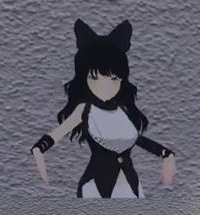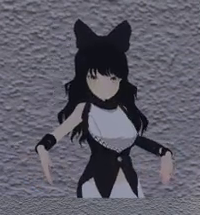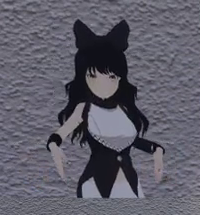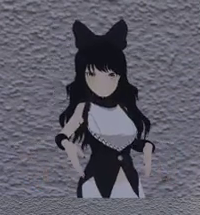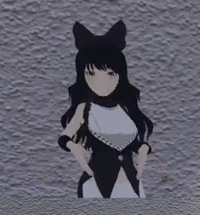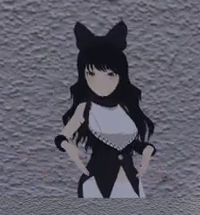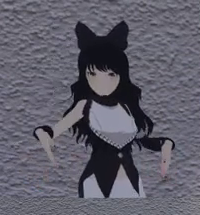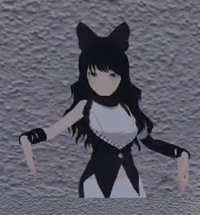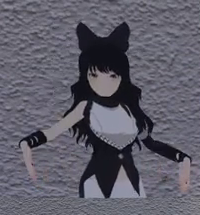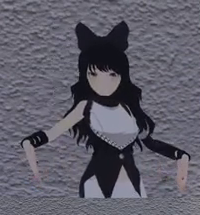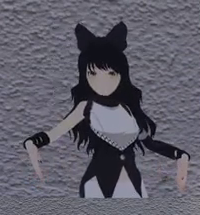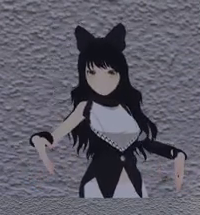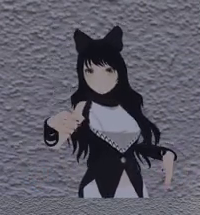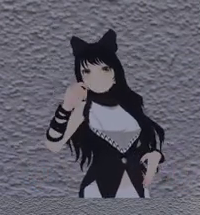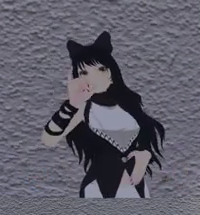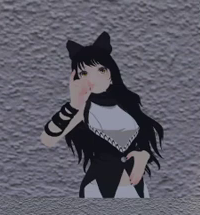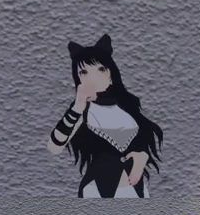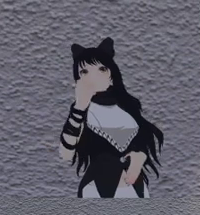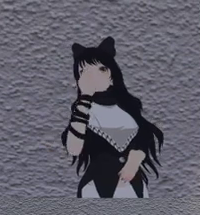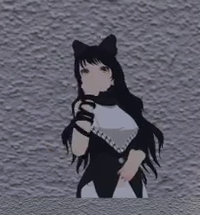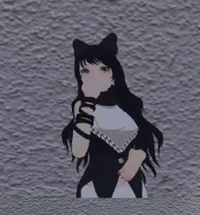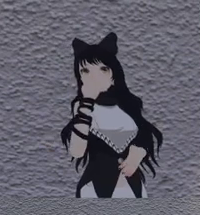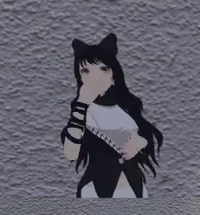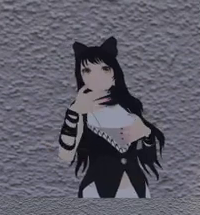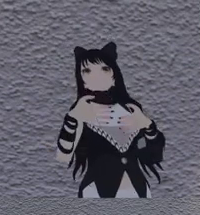You got a big belly. You're fat.